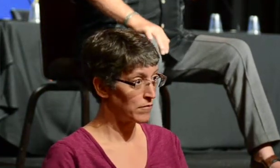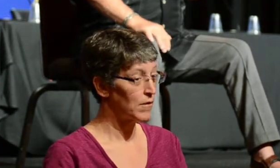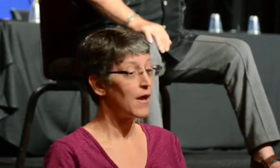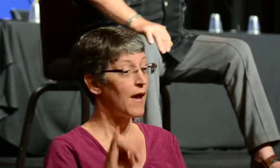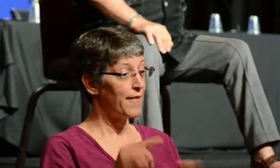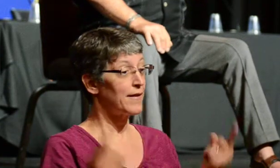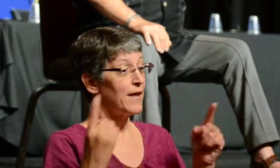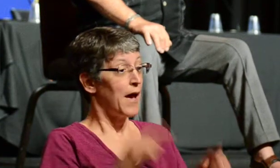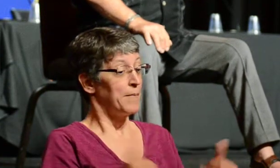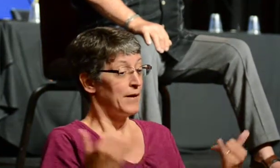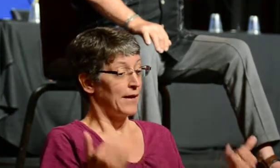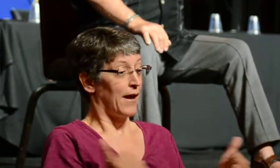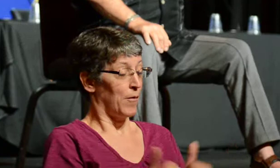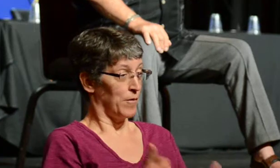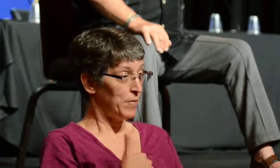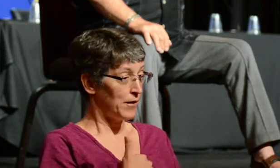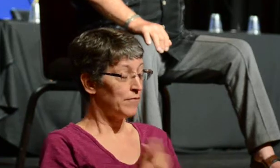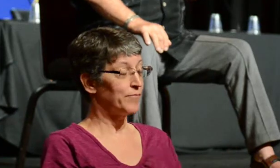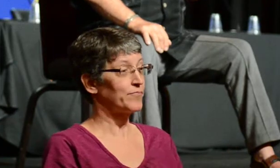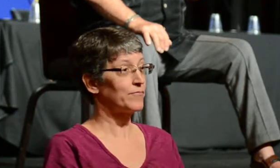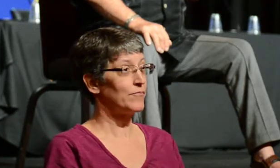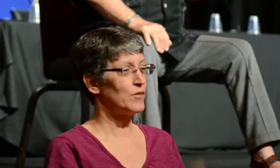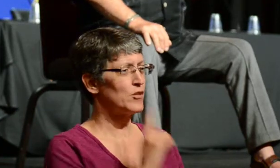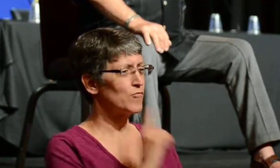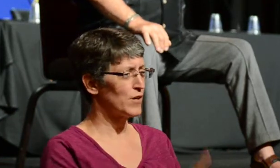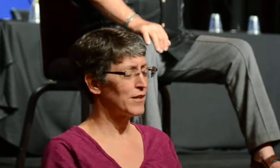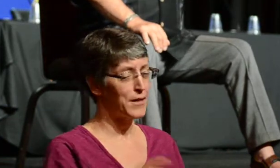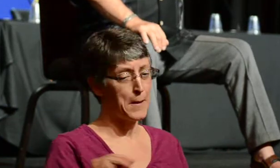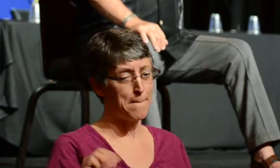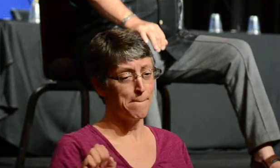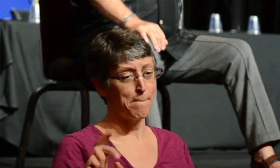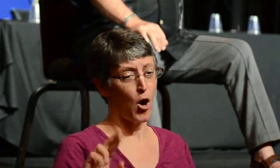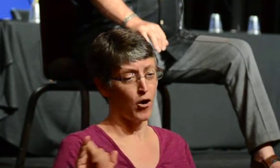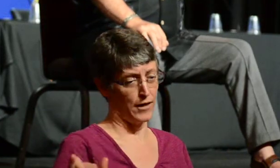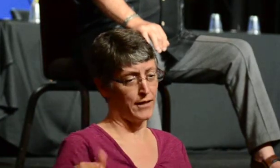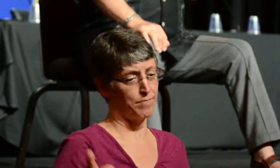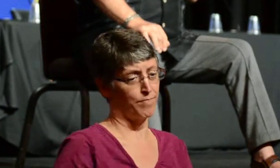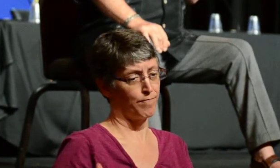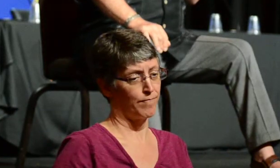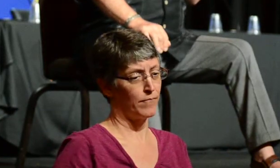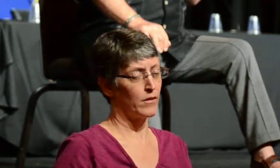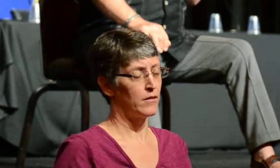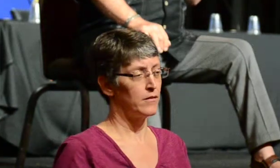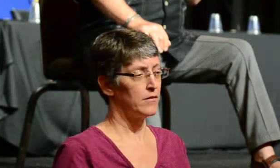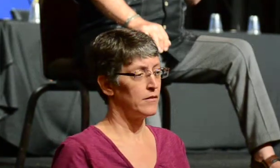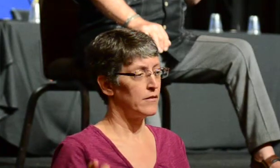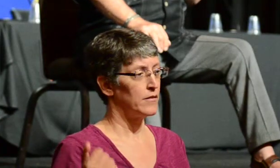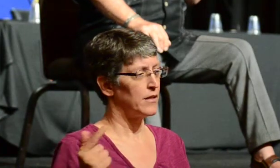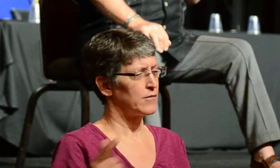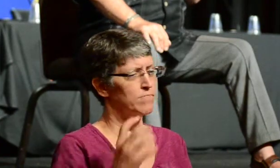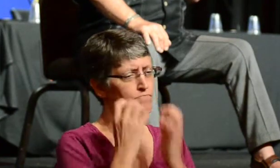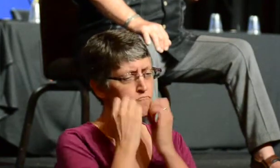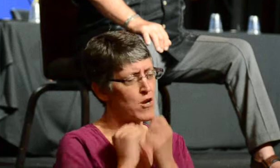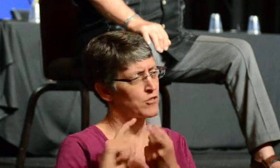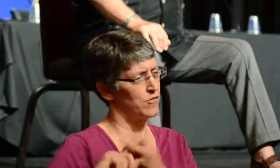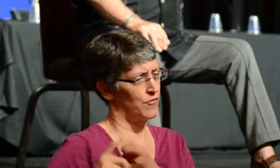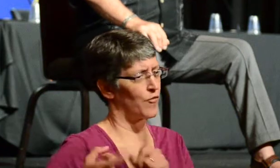And the irony is, Maury, who was a dear